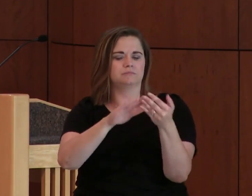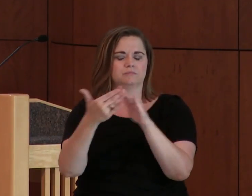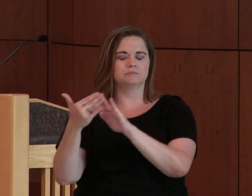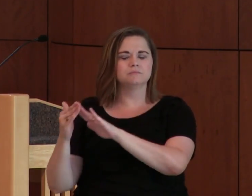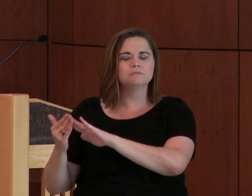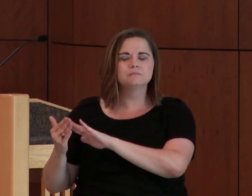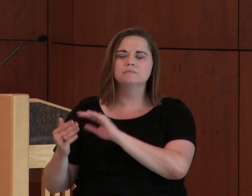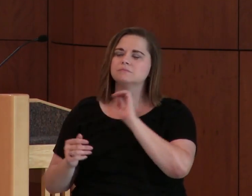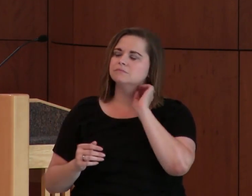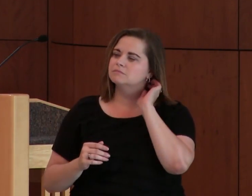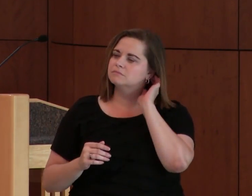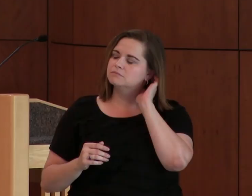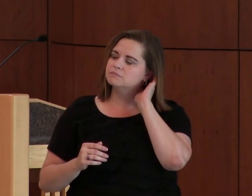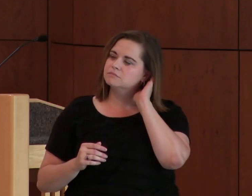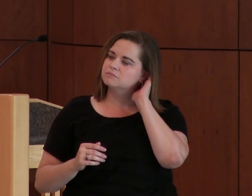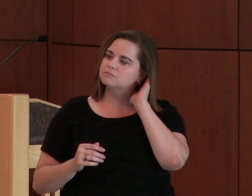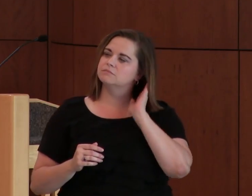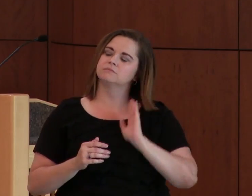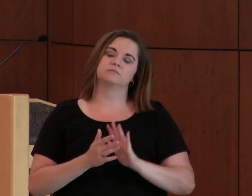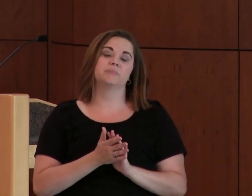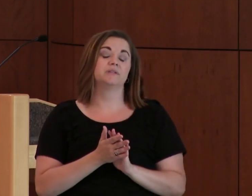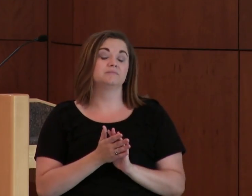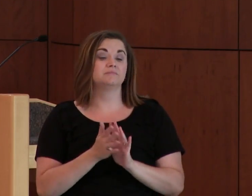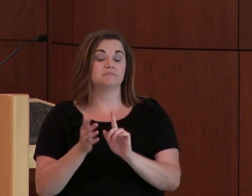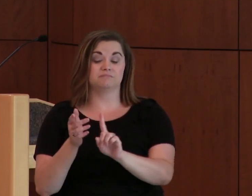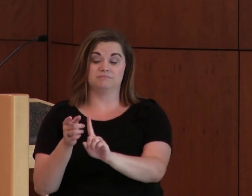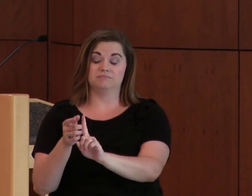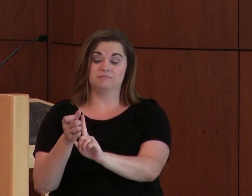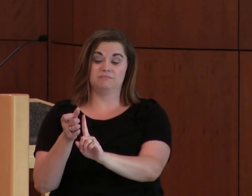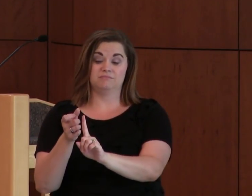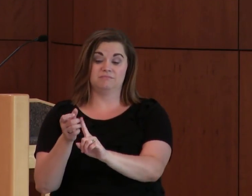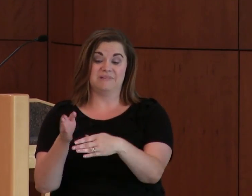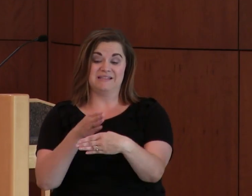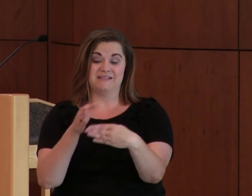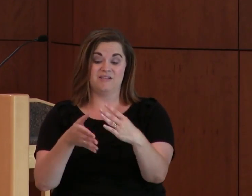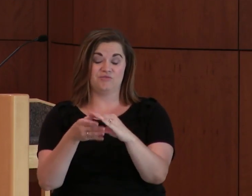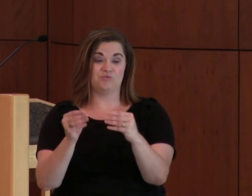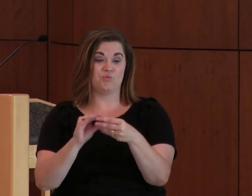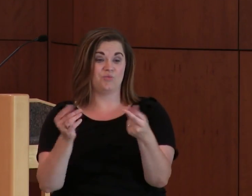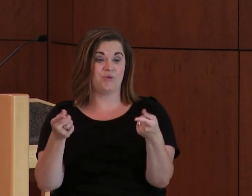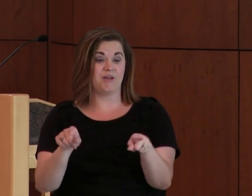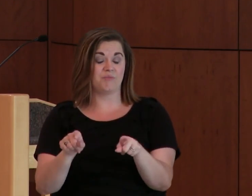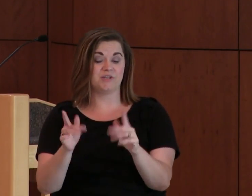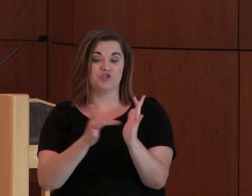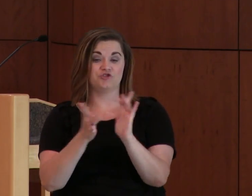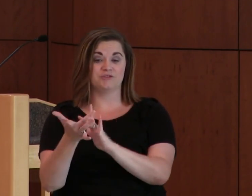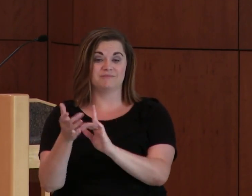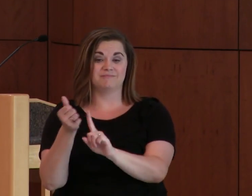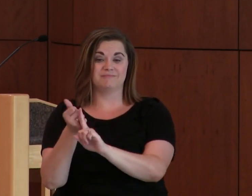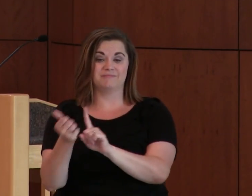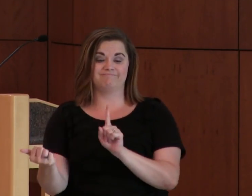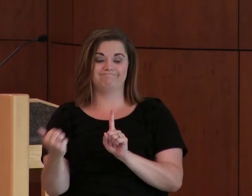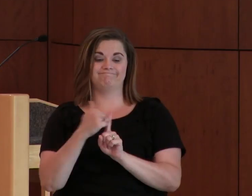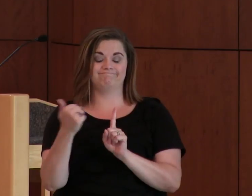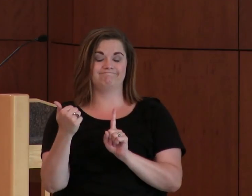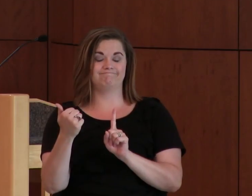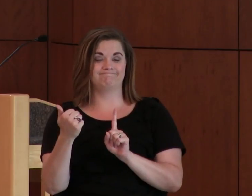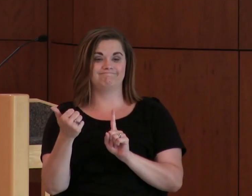But in the end, it is Jesus who traps them and His sacrifice, his death